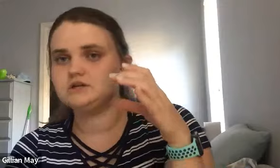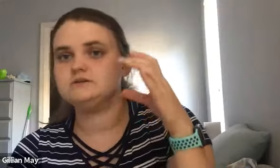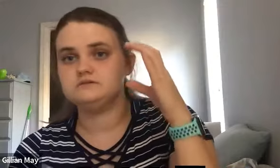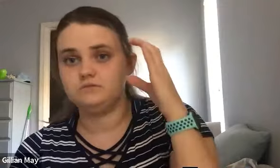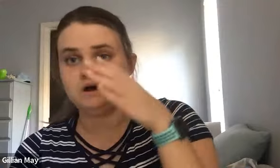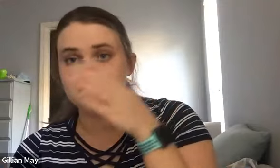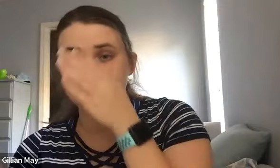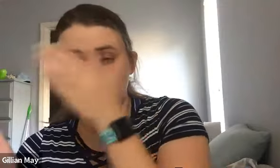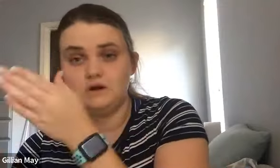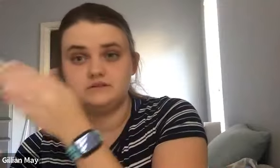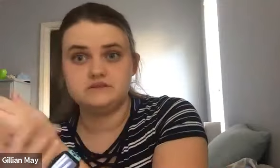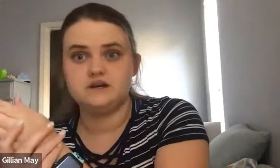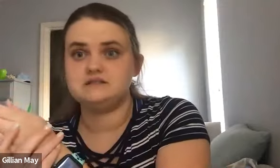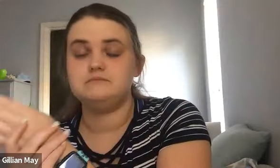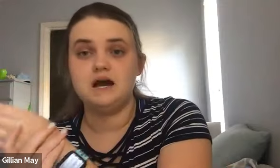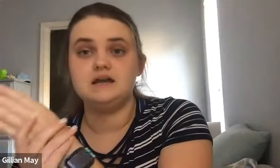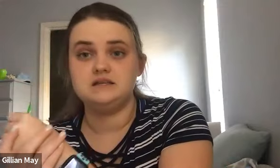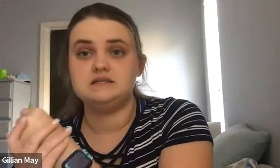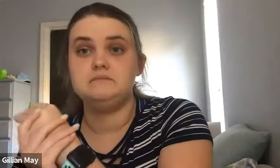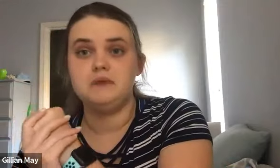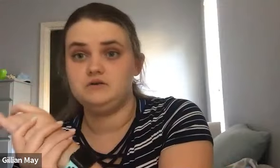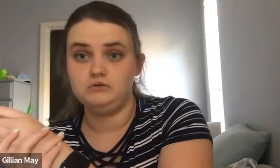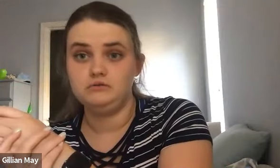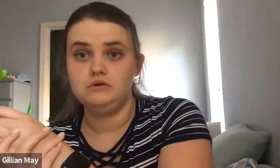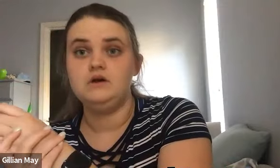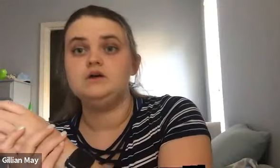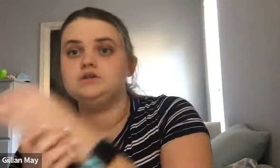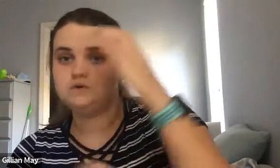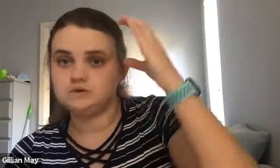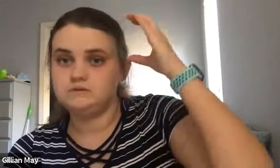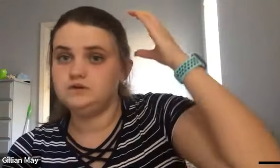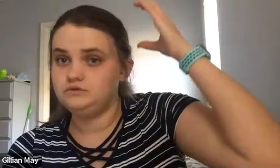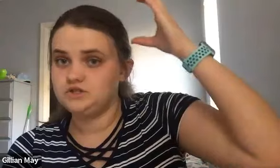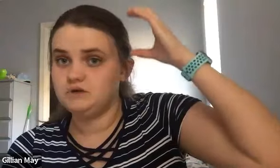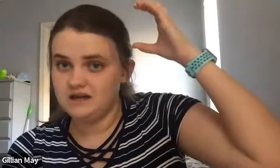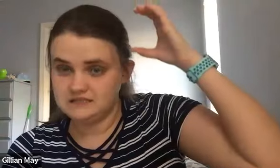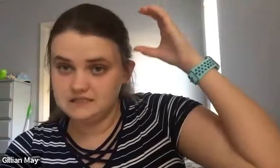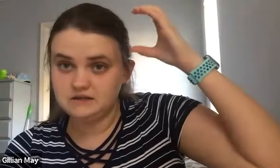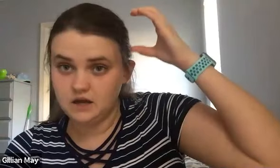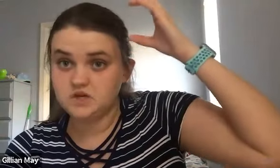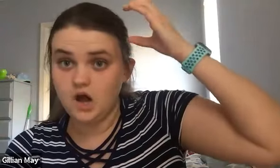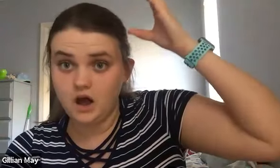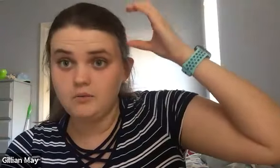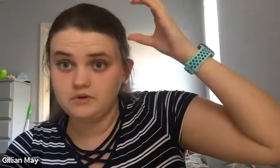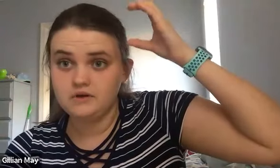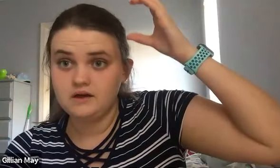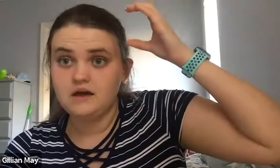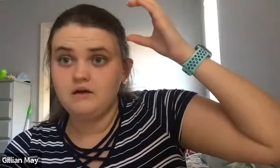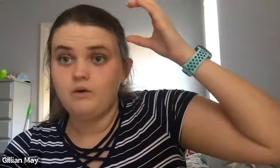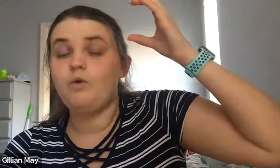gender wise, like one specific cousin, my cousin Michael, you do cousin up top,